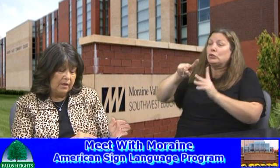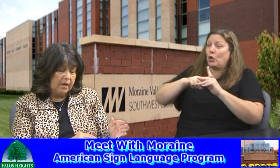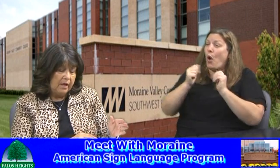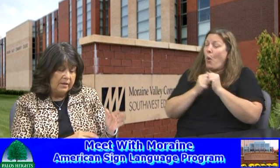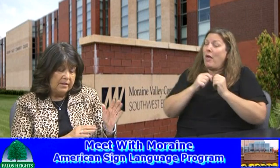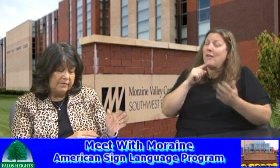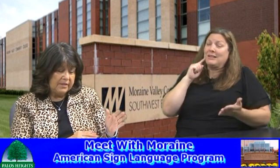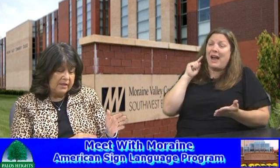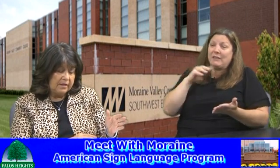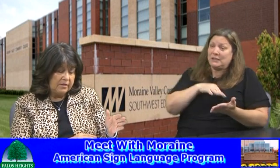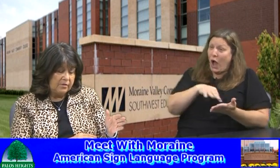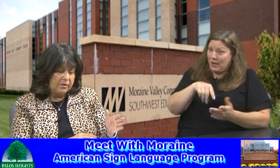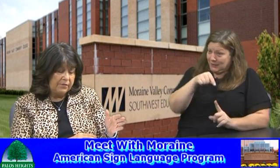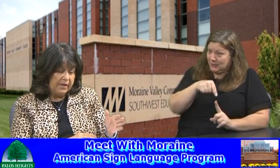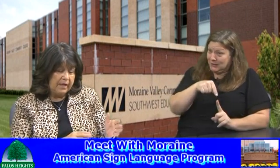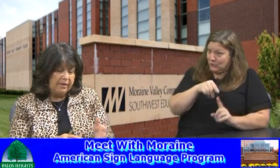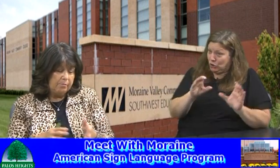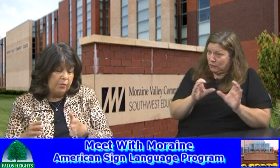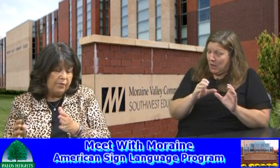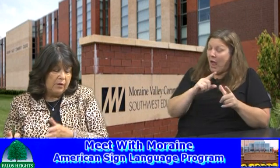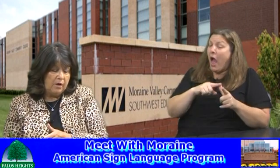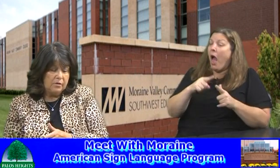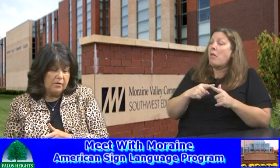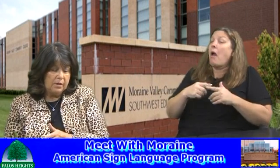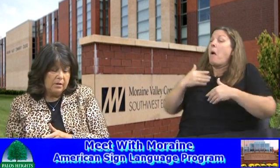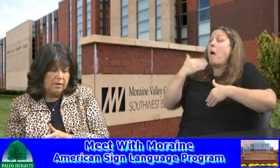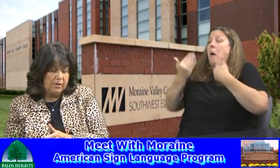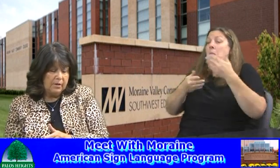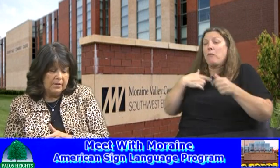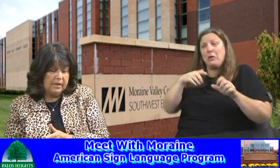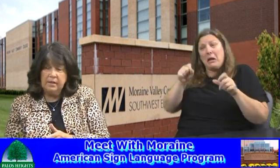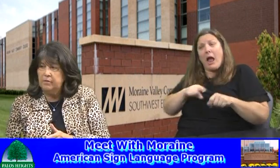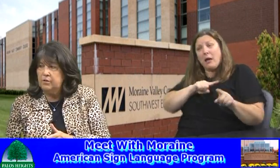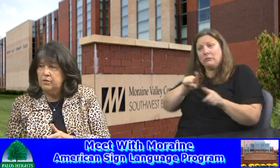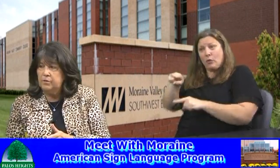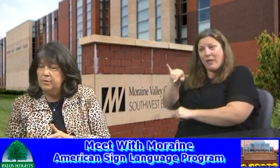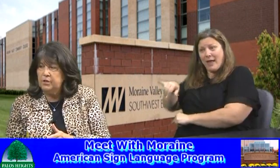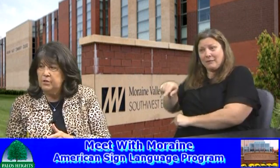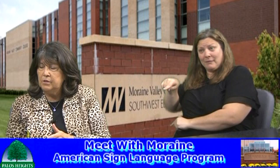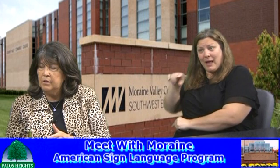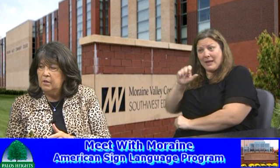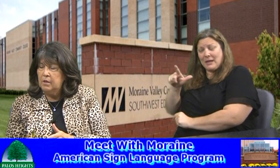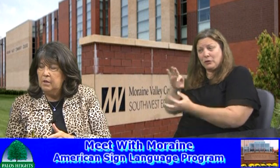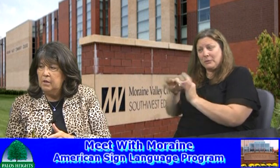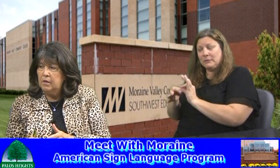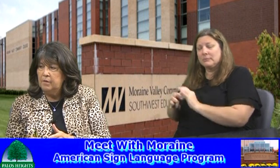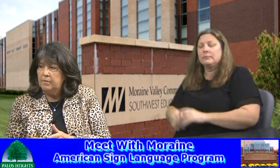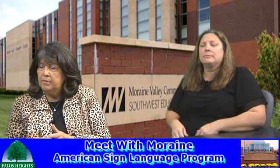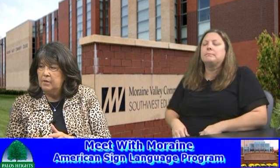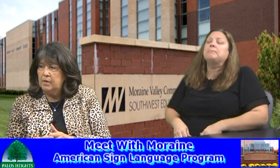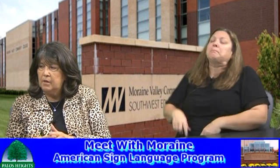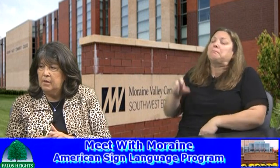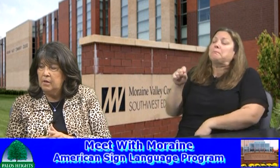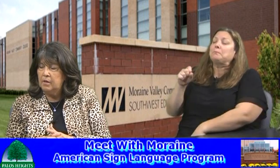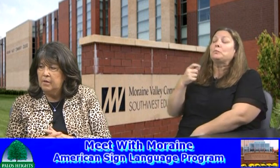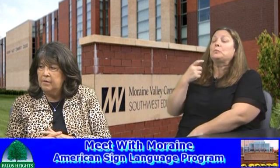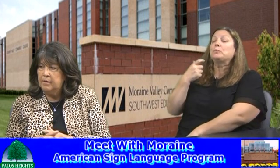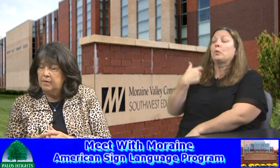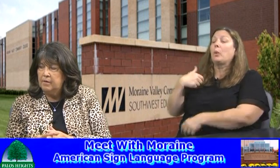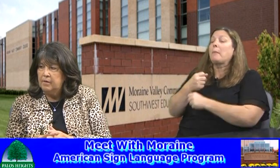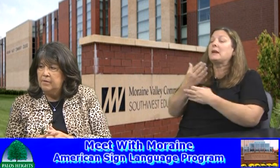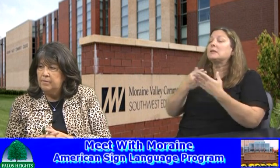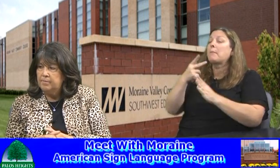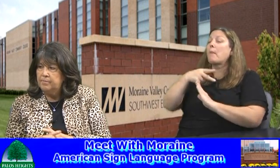with the Deaf Studies certificate and then move along to the American Sign Language Interpretation? Well, we recently, we made